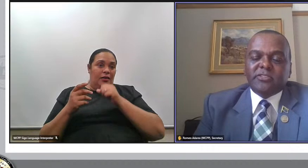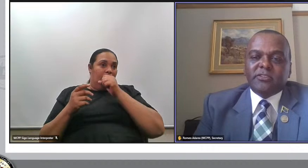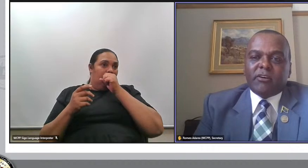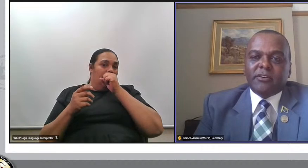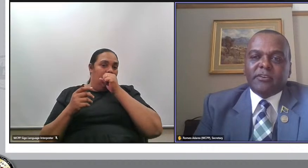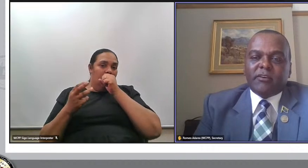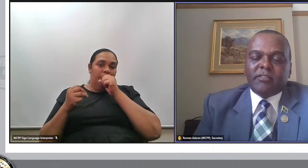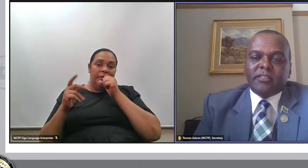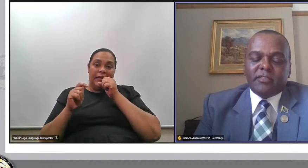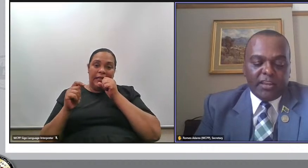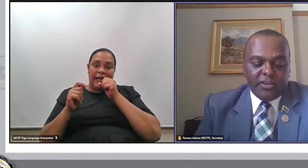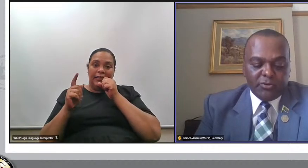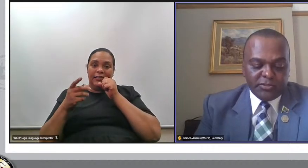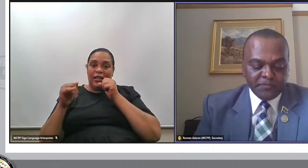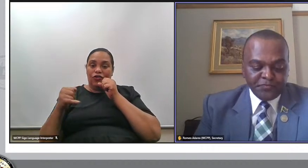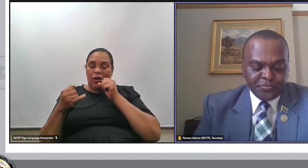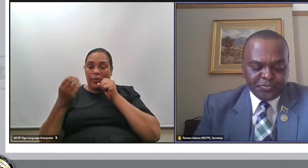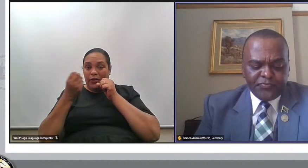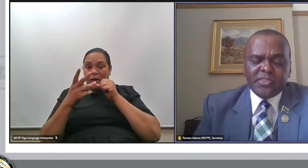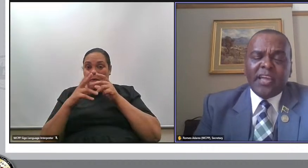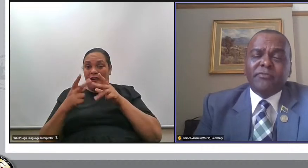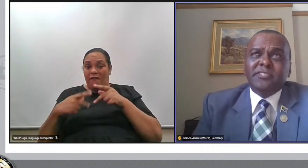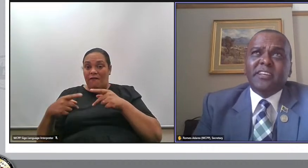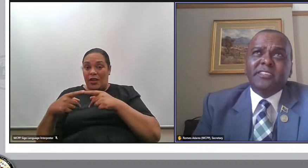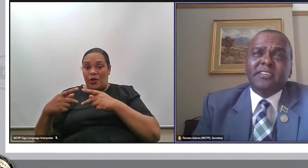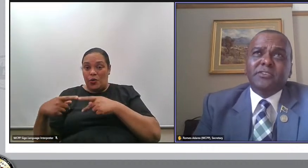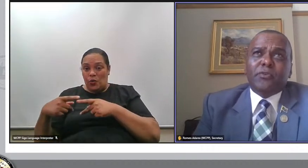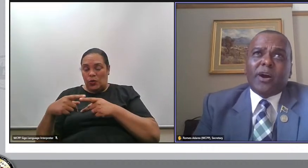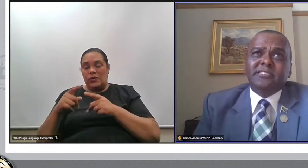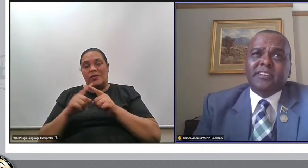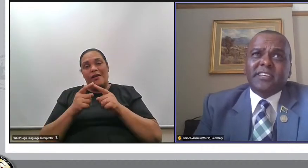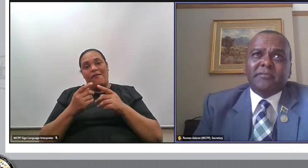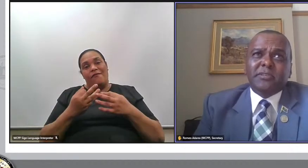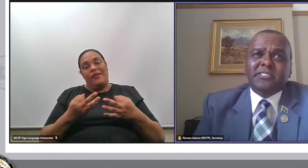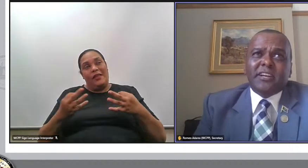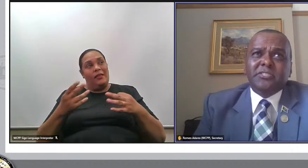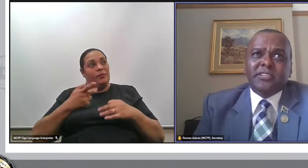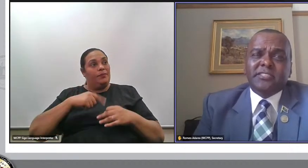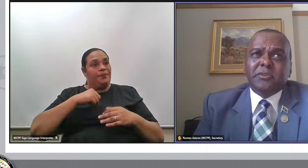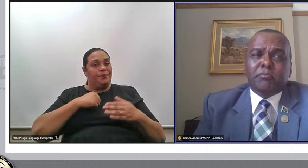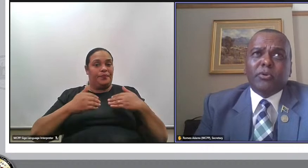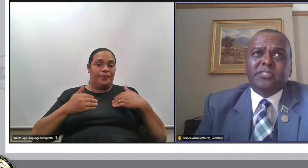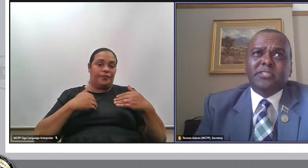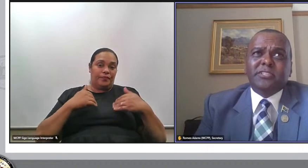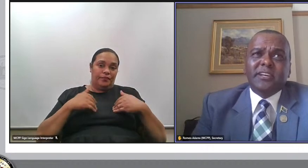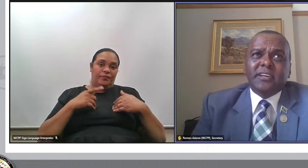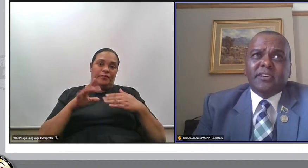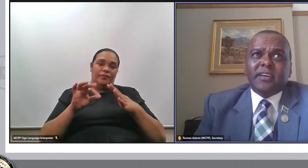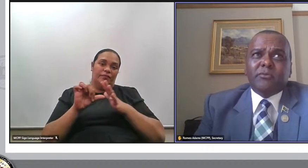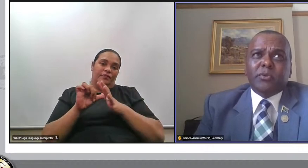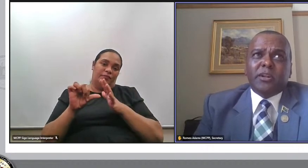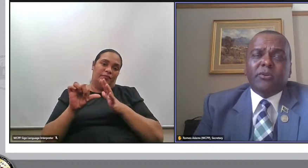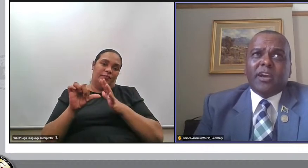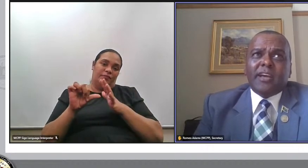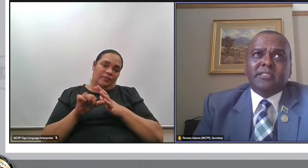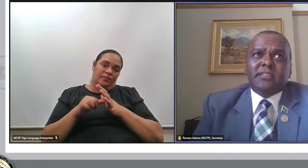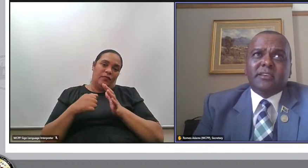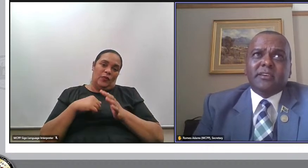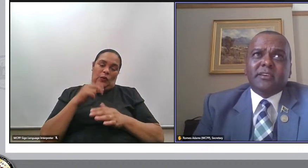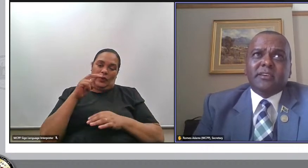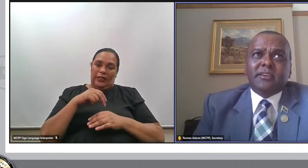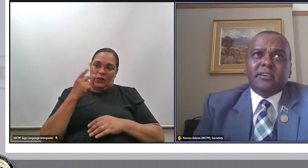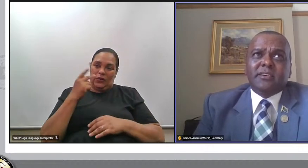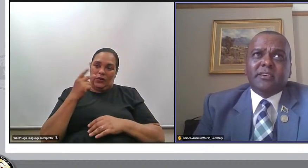given an indication on venues and facilities. For us as the administration, it's important that we look